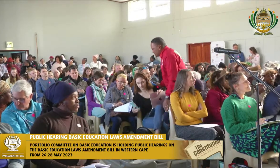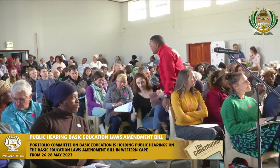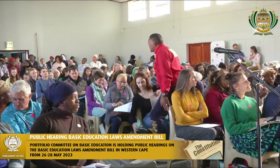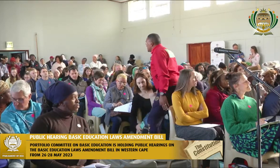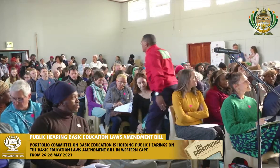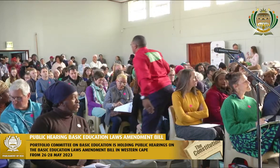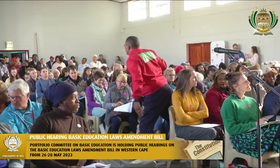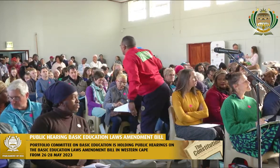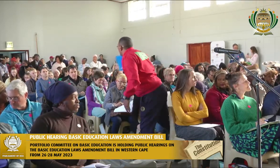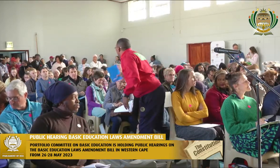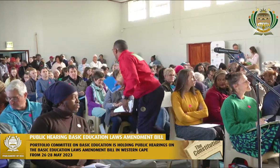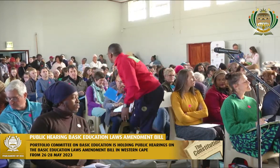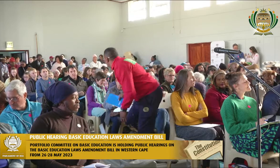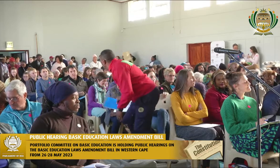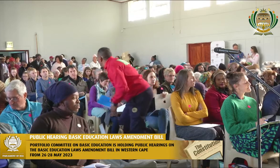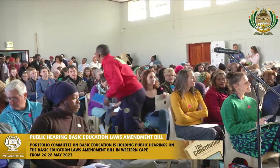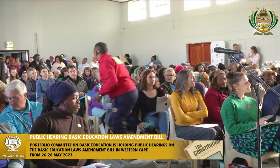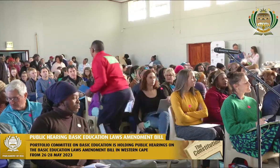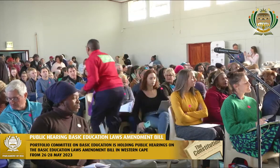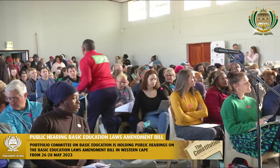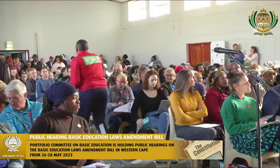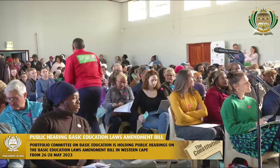have chairs. Do we